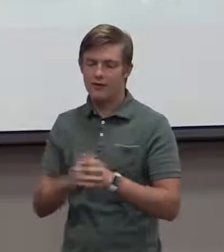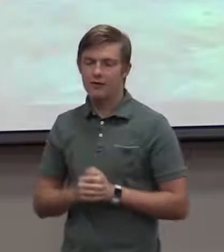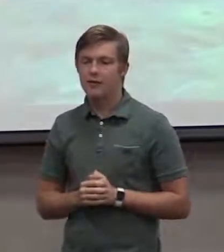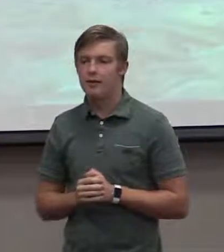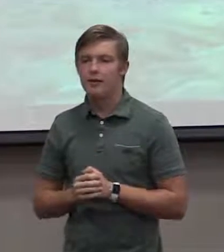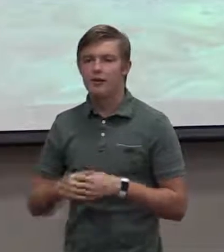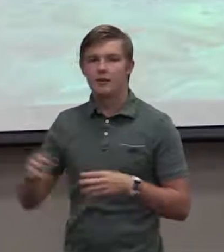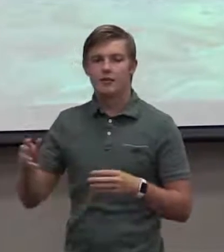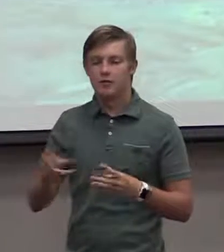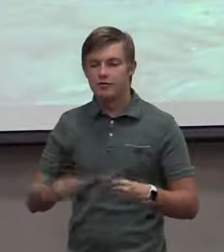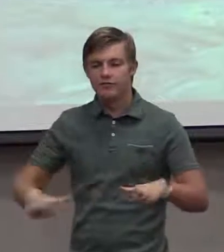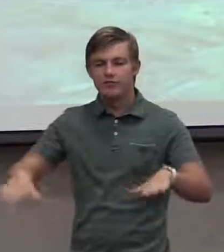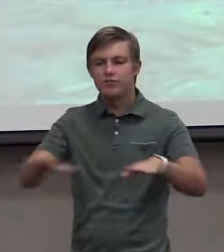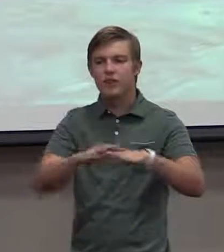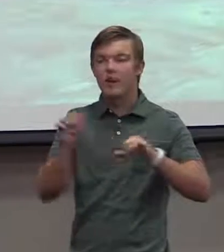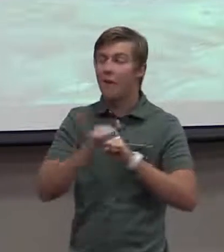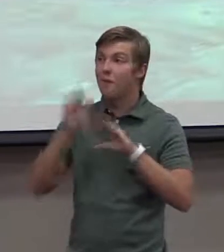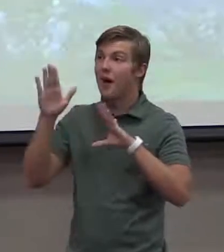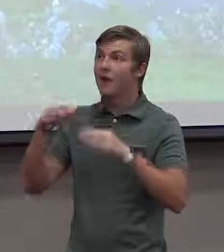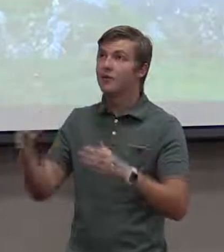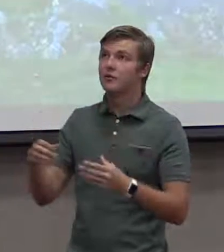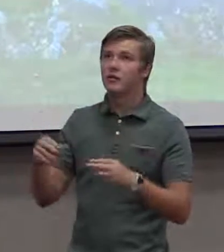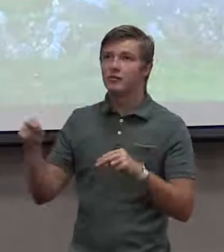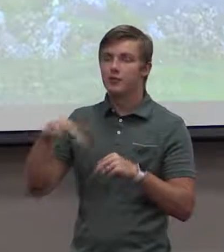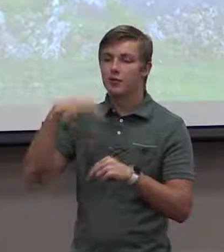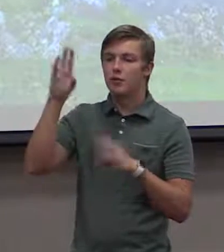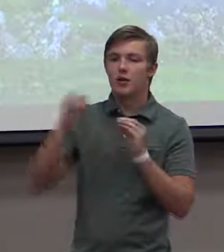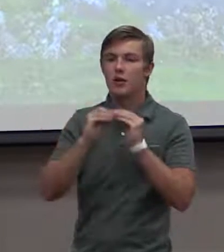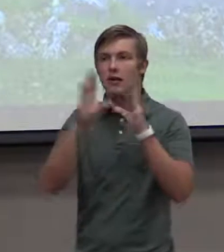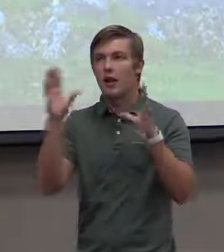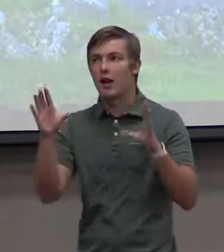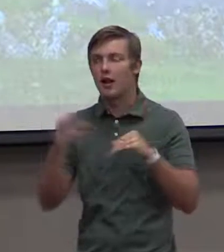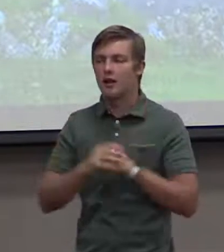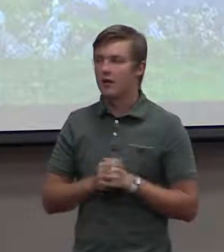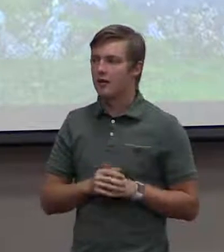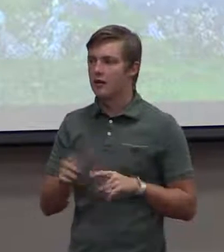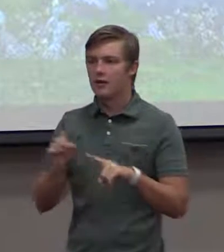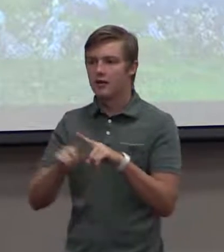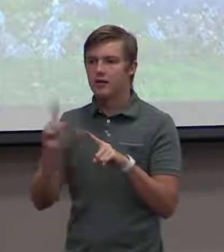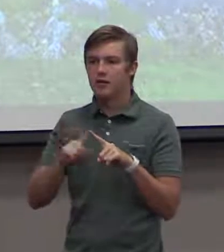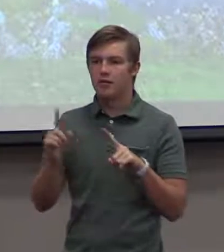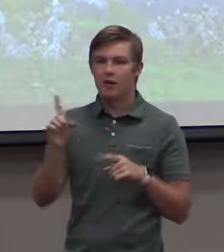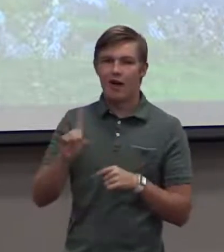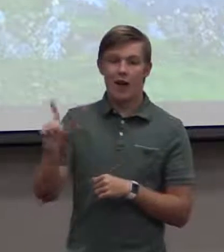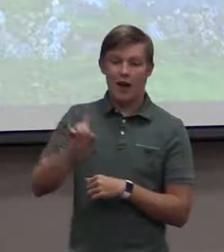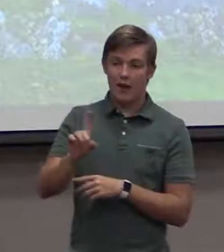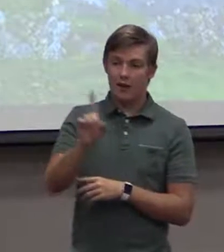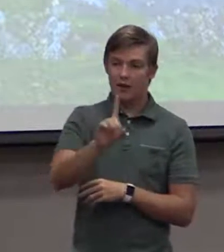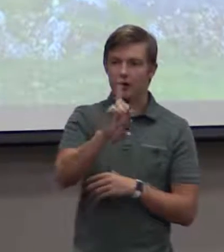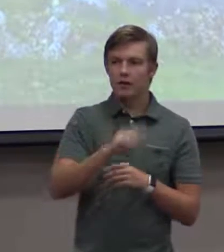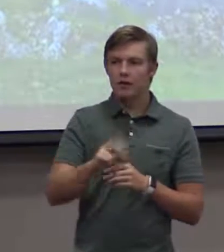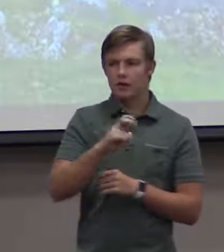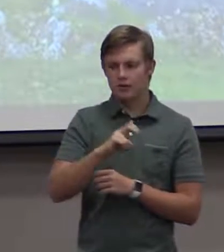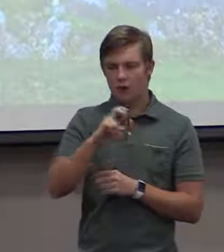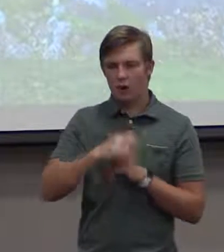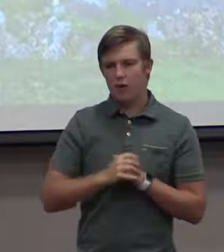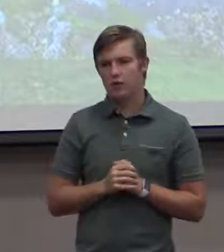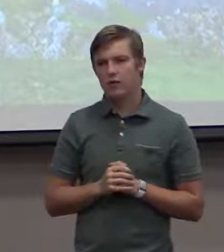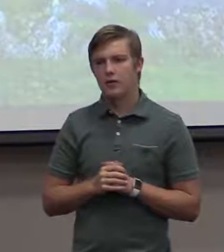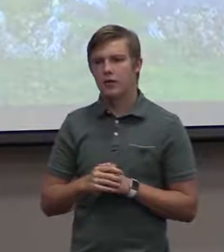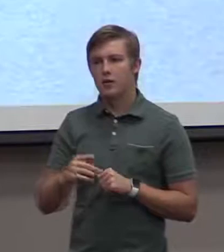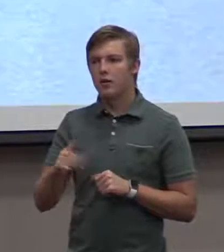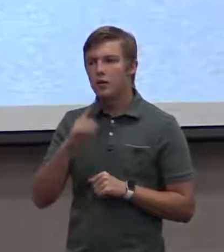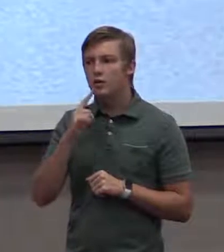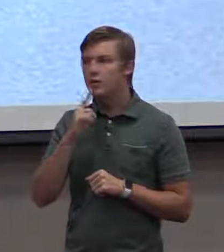landscapes, the mountains, the northern lights, just different hiking trails, and being this really